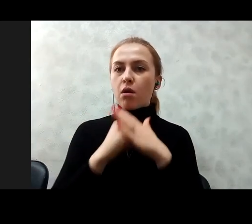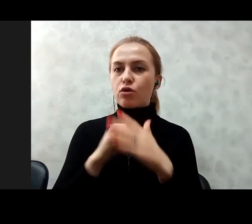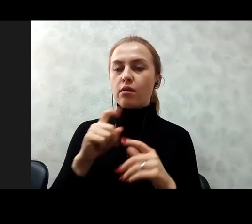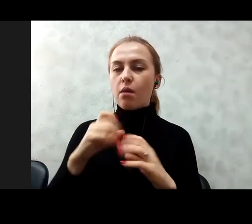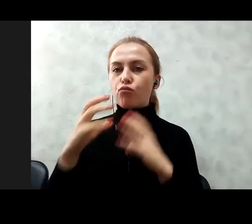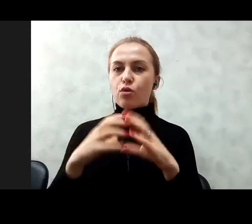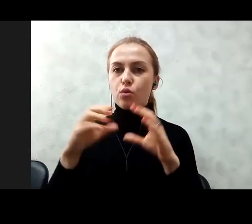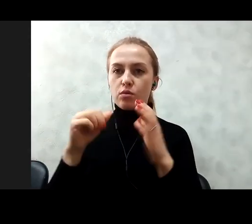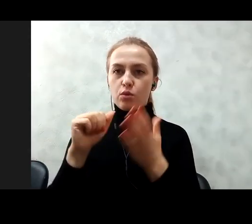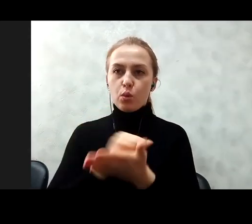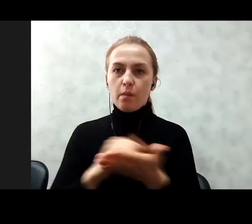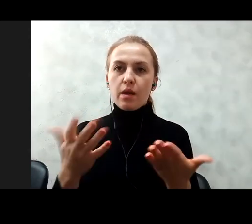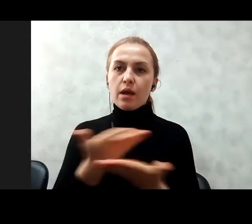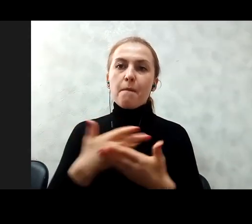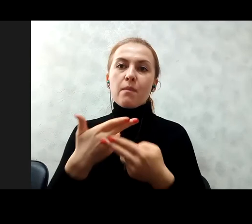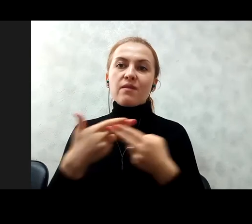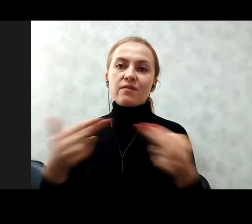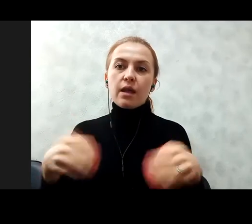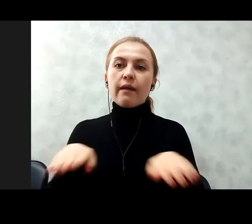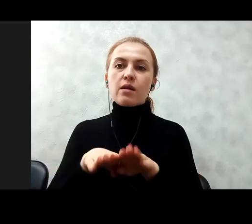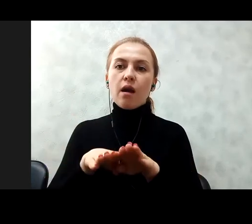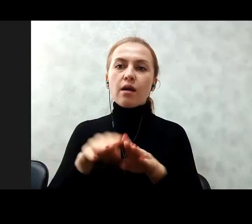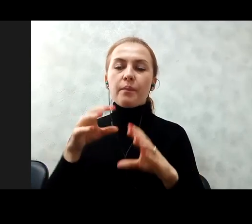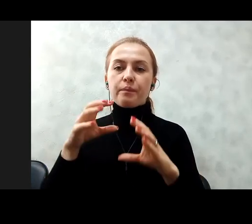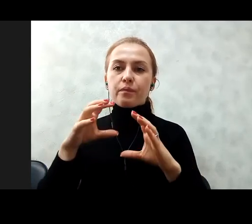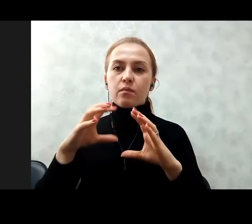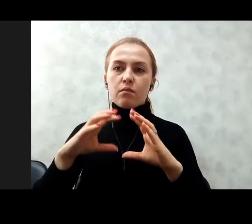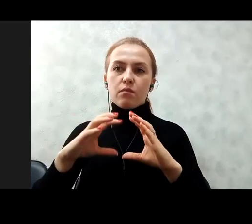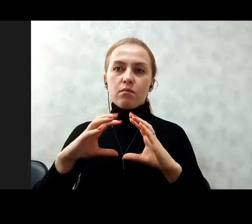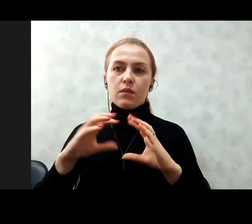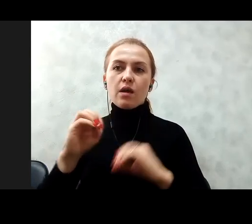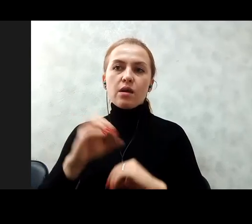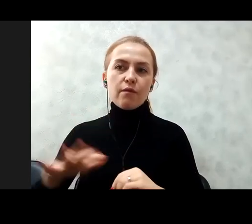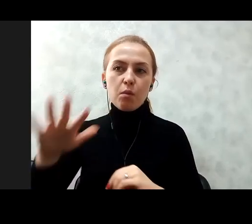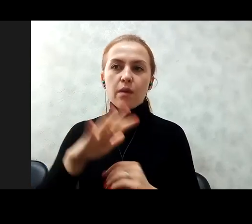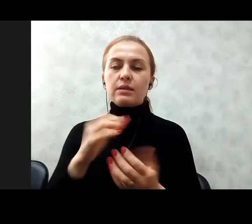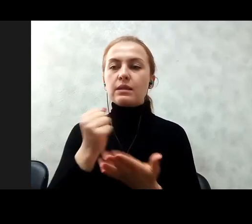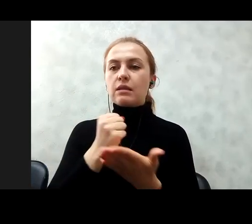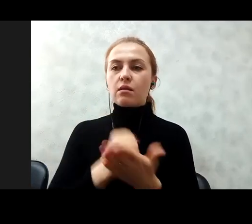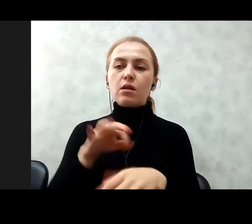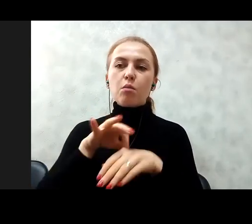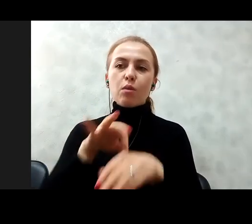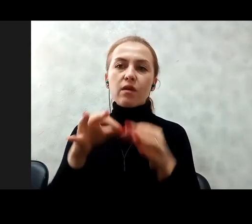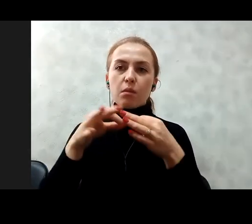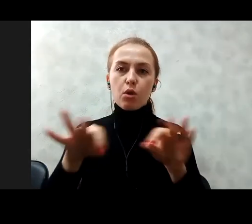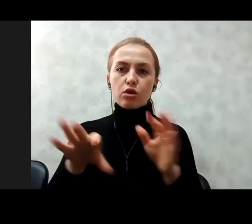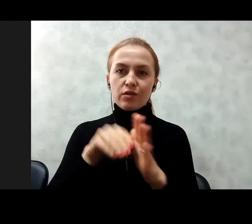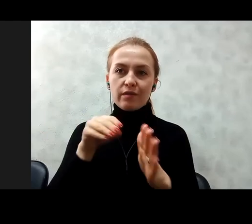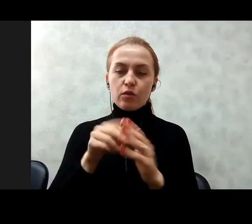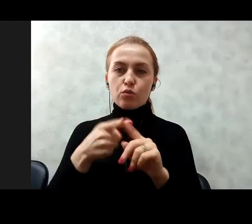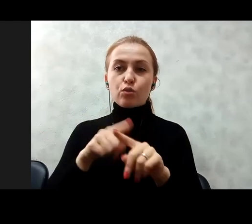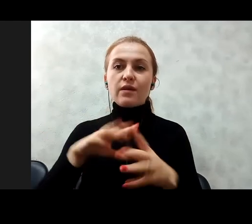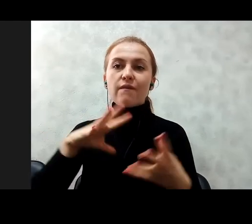the election processes, and their opinions actually